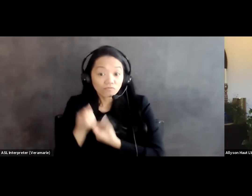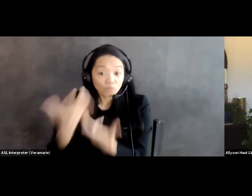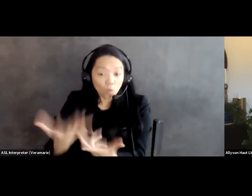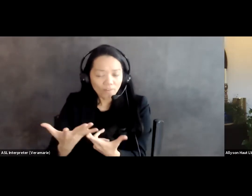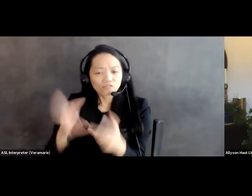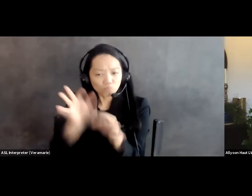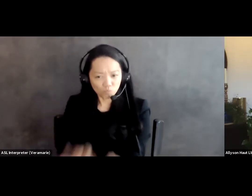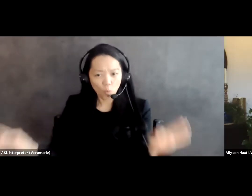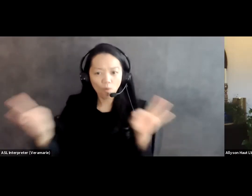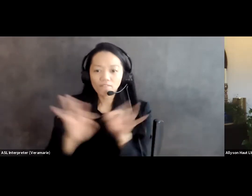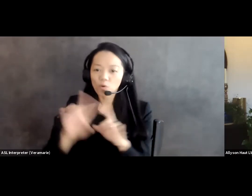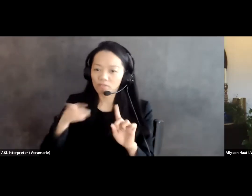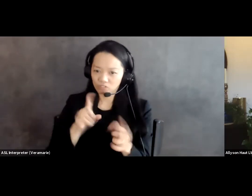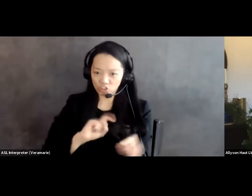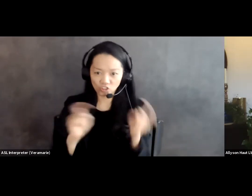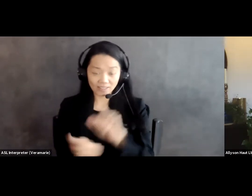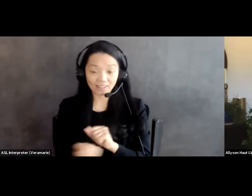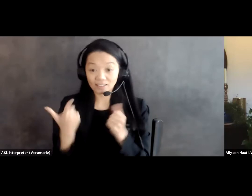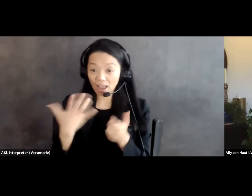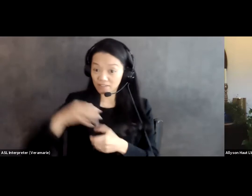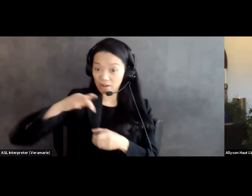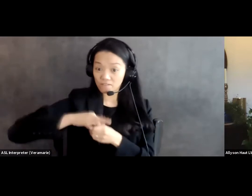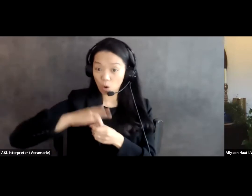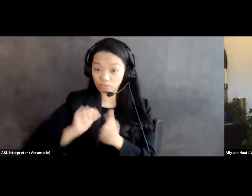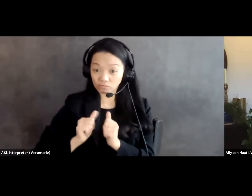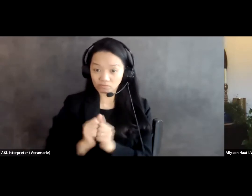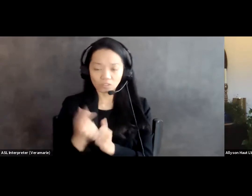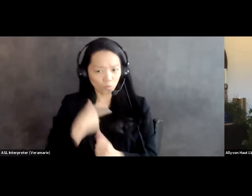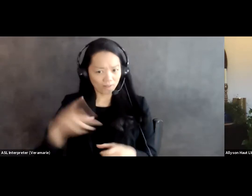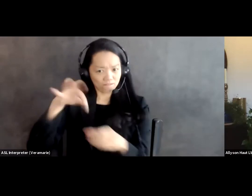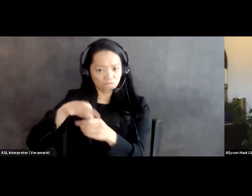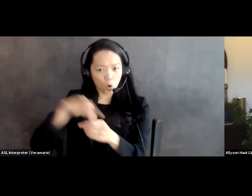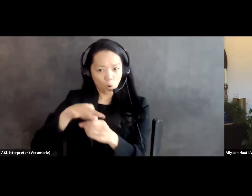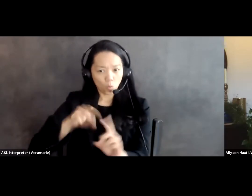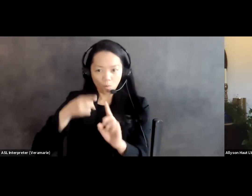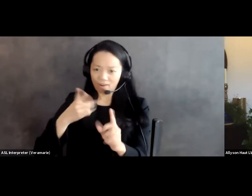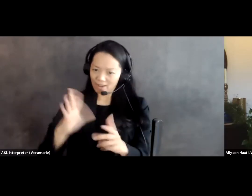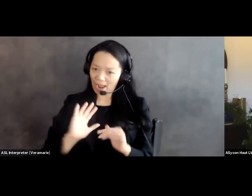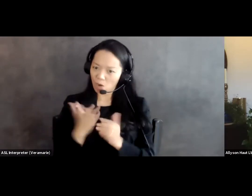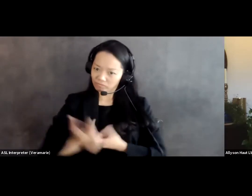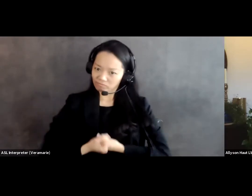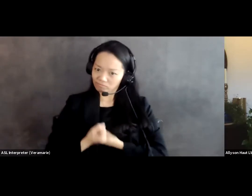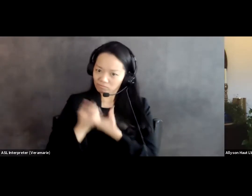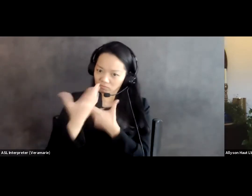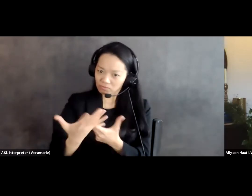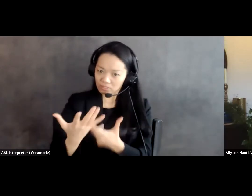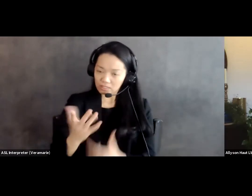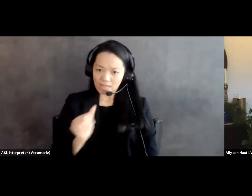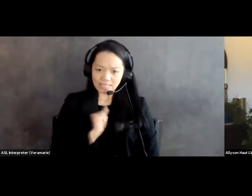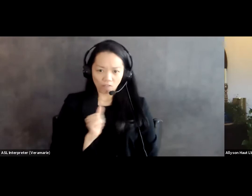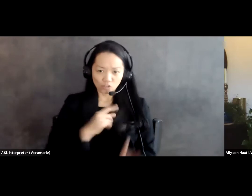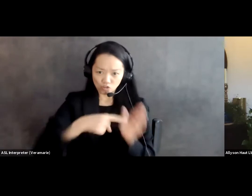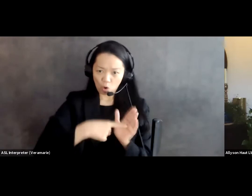change. As elections occur at every opportunity, we use our vote as our voice. How are we to